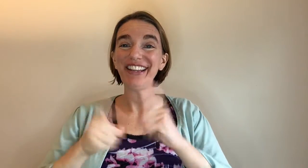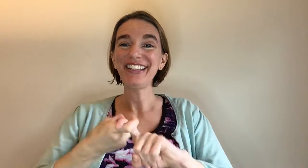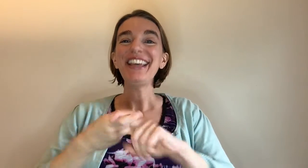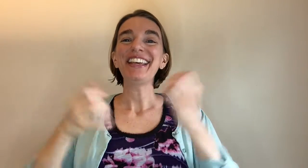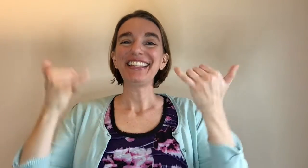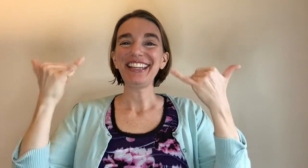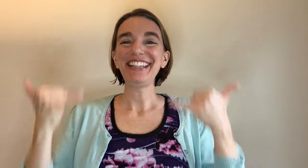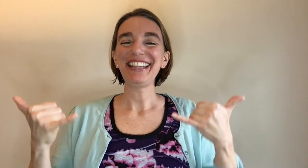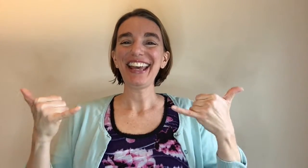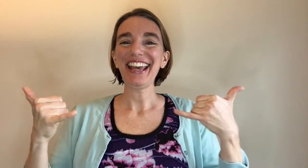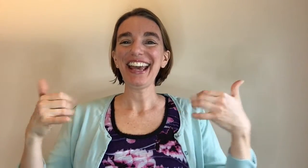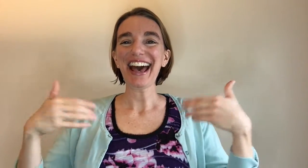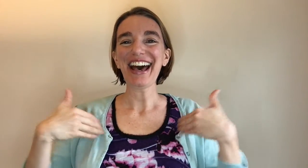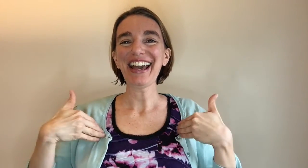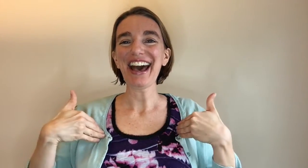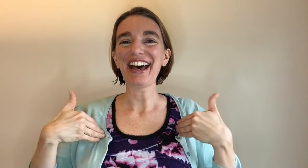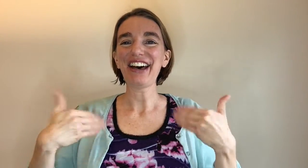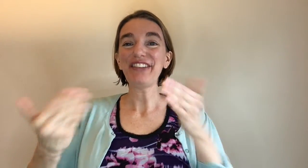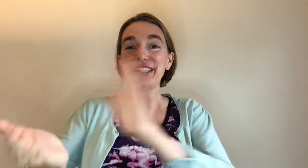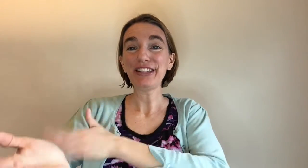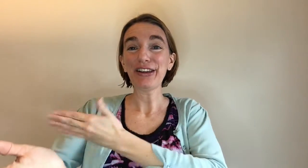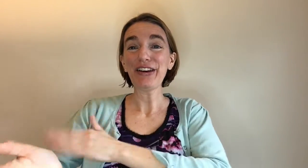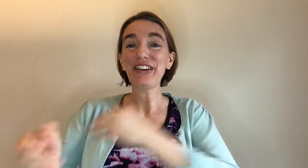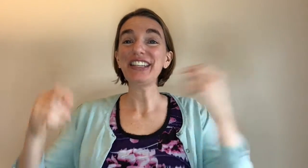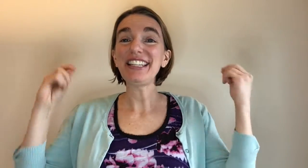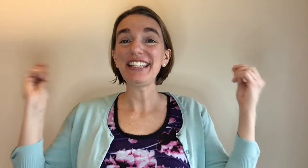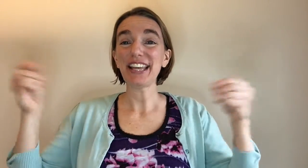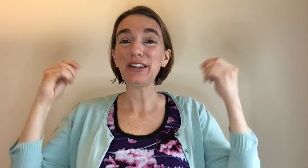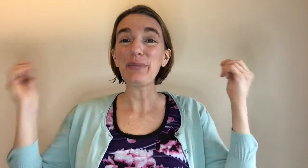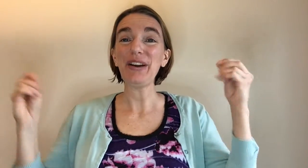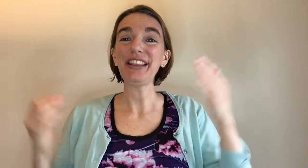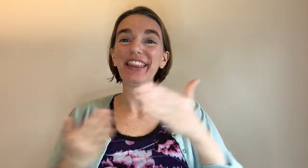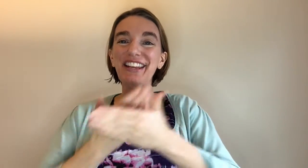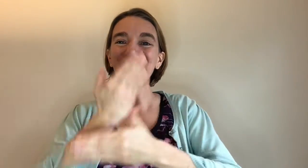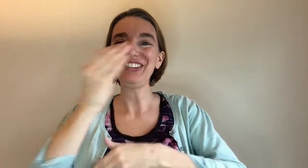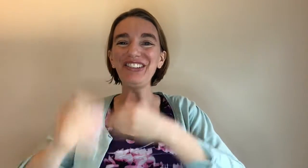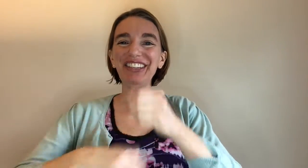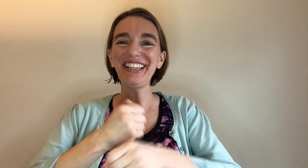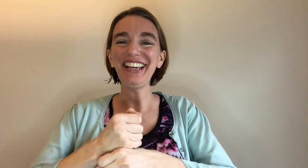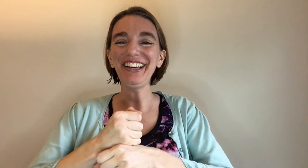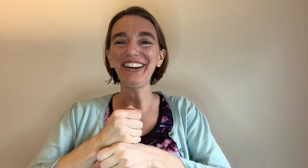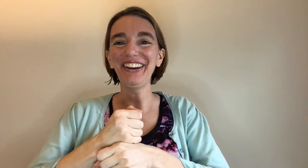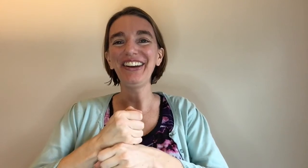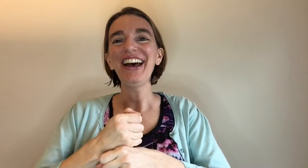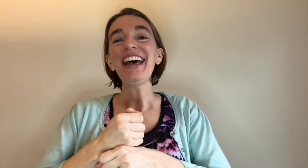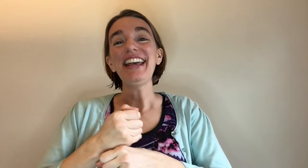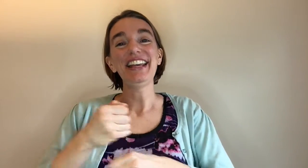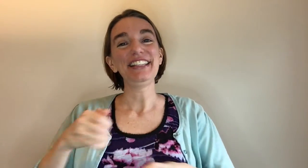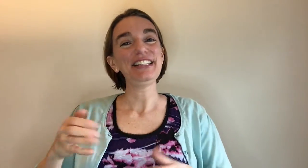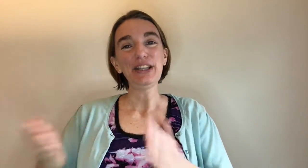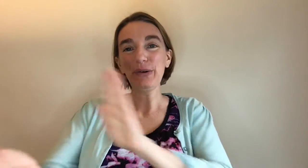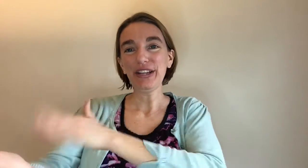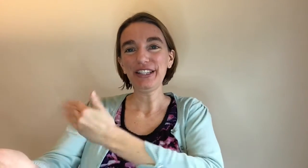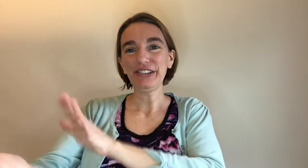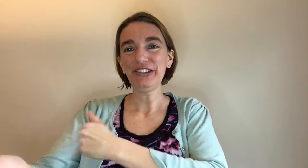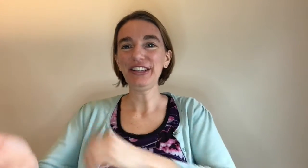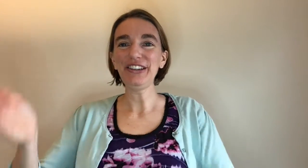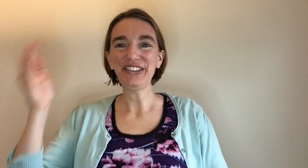friends. Today I have a song to celebrate the new year. It's to a tune you